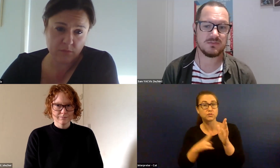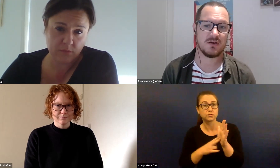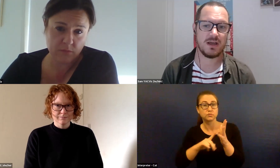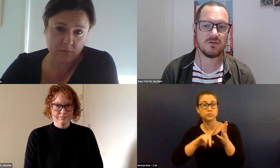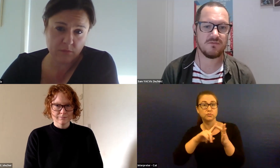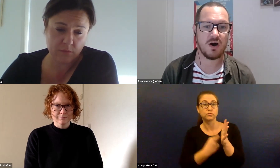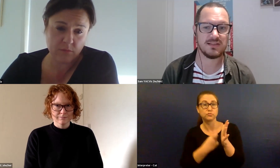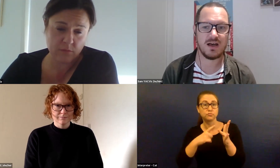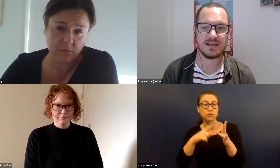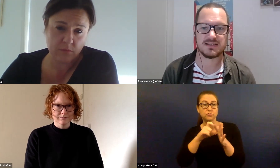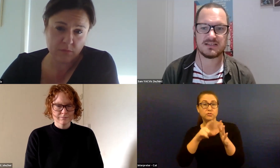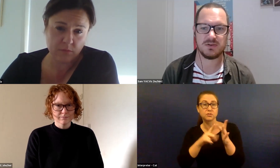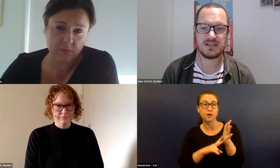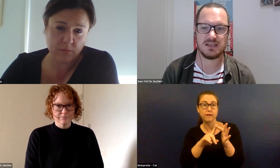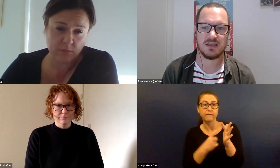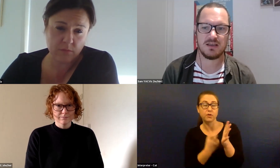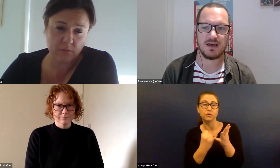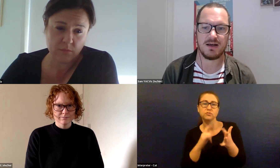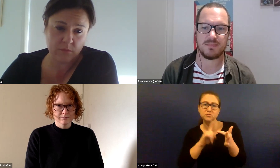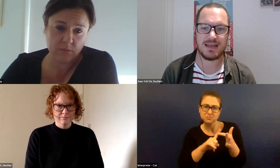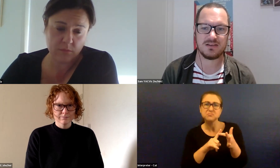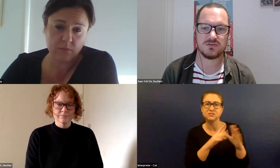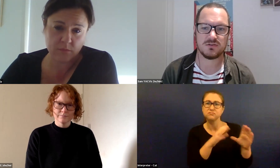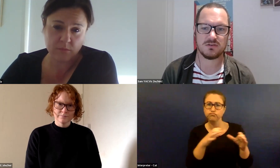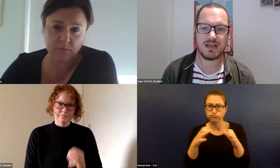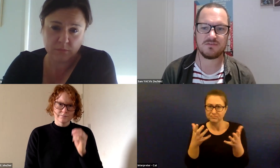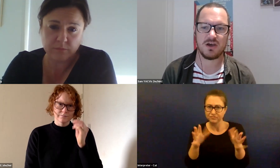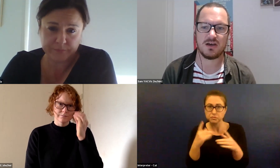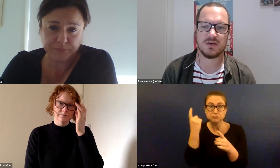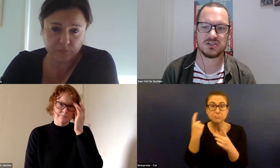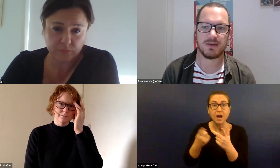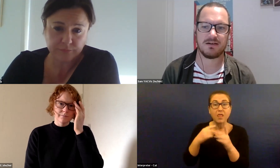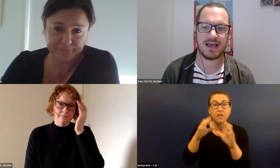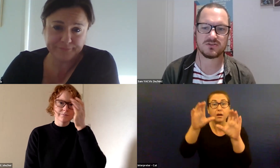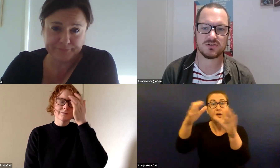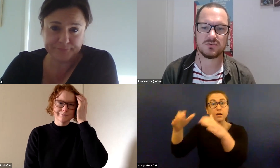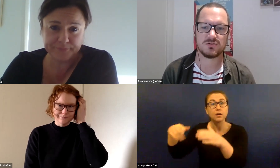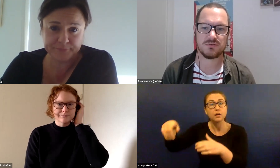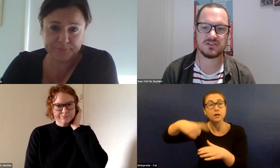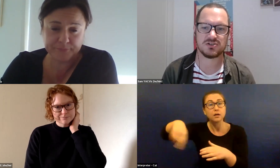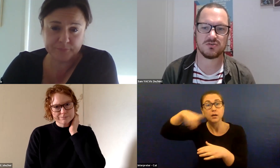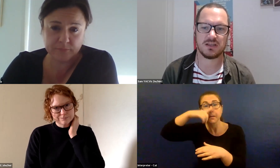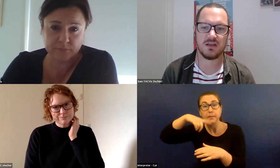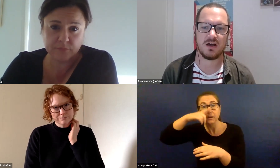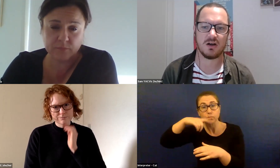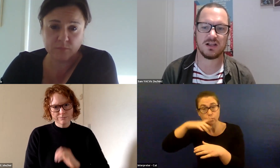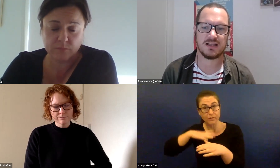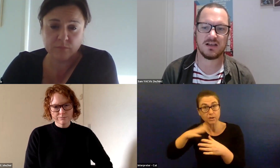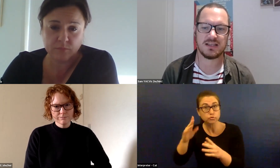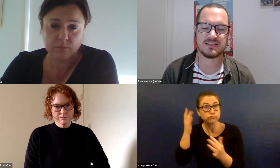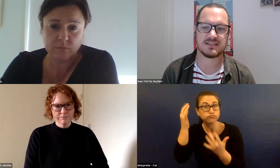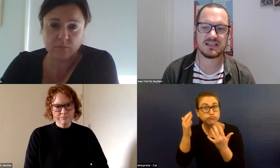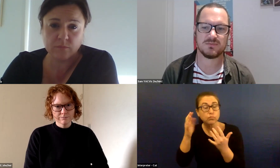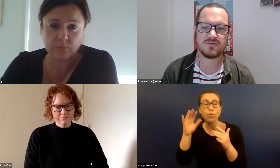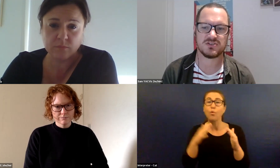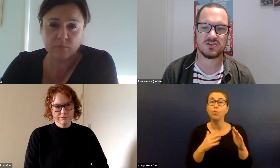we need to be aware of for online accessibility? And or have you heard much about how schools are ensuring online